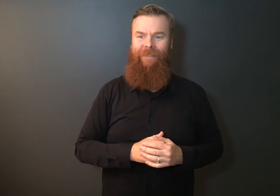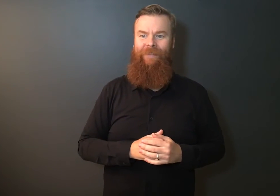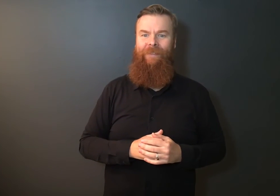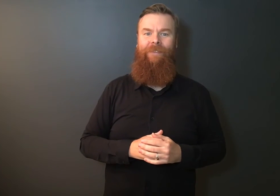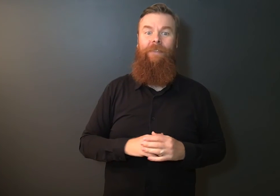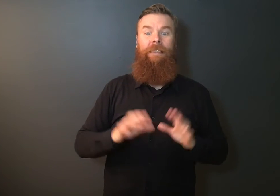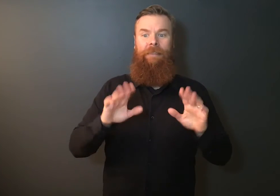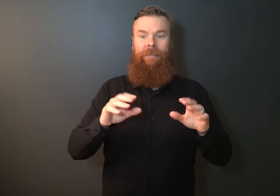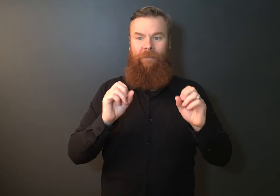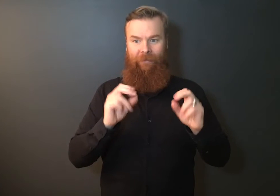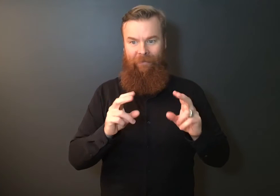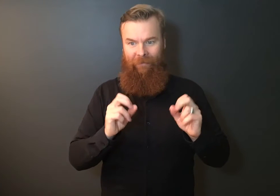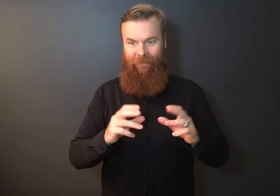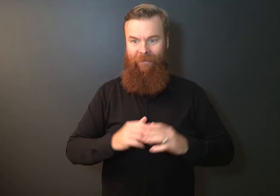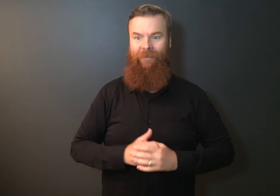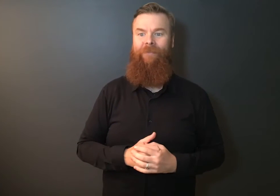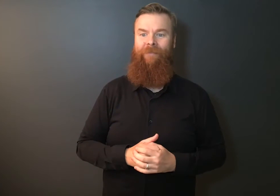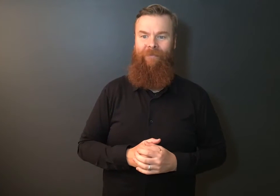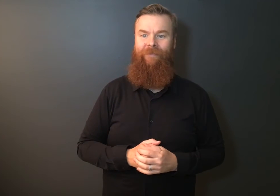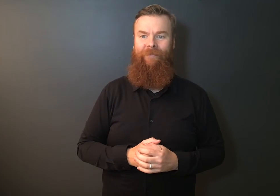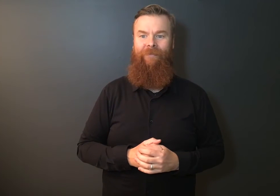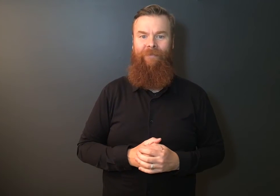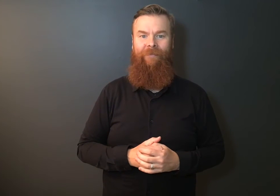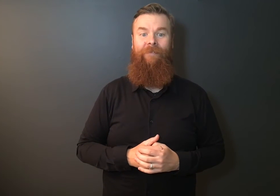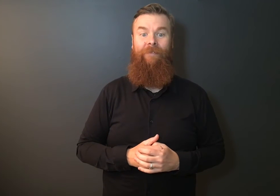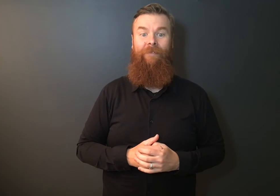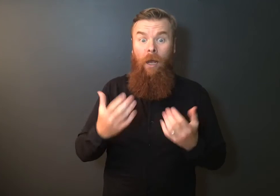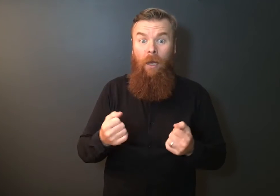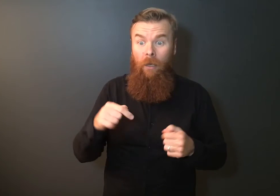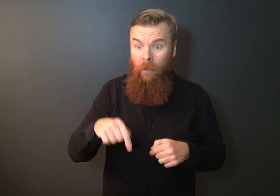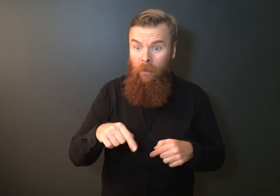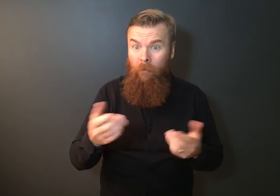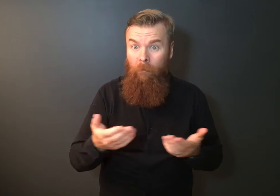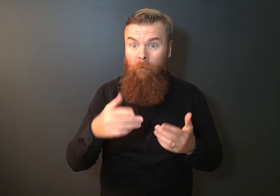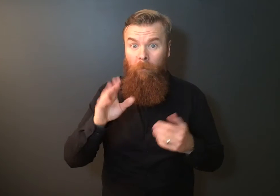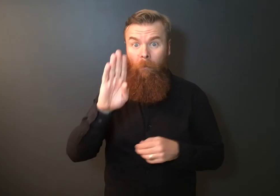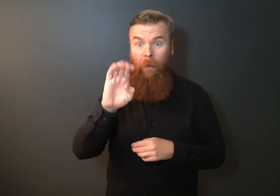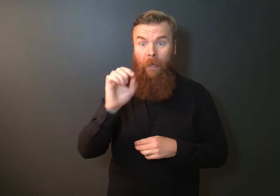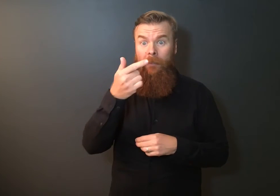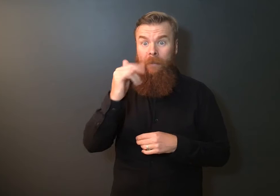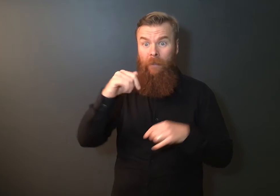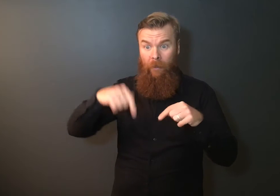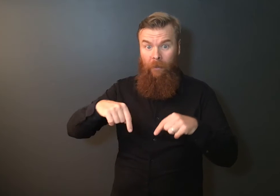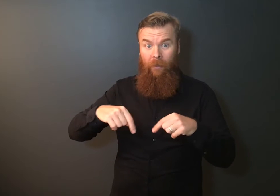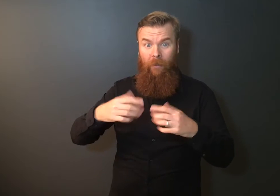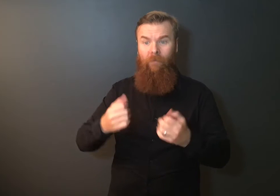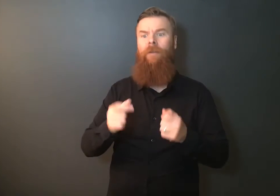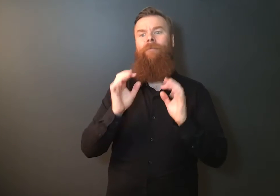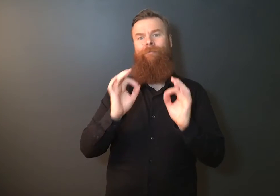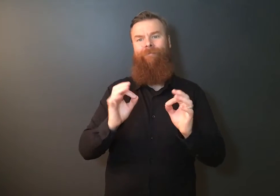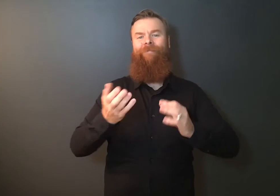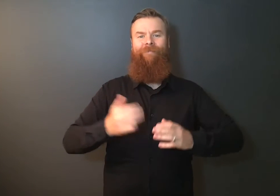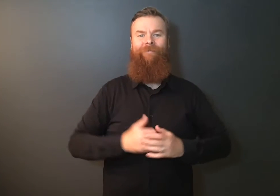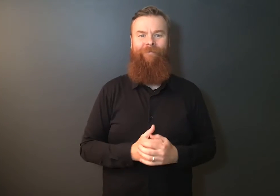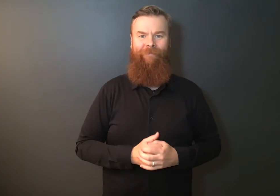She's sorry, Betty is already here. She is. Hi, I'm Betty. here. Okay, that's perfect. Then I'm gonna briefly introduce